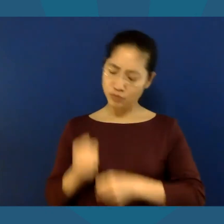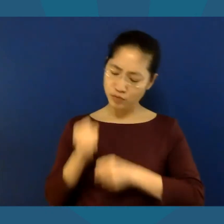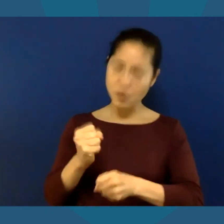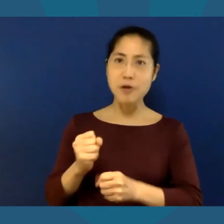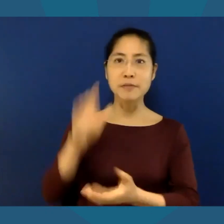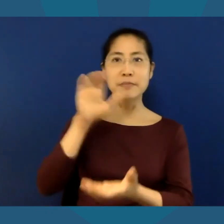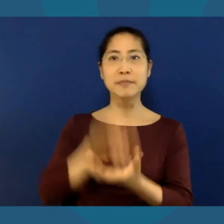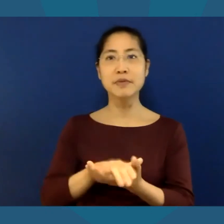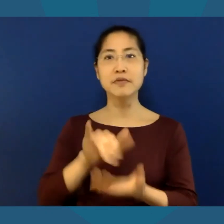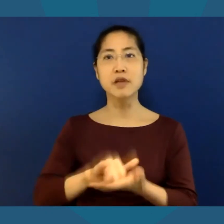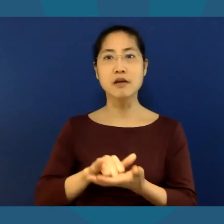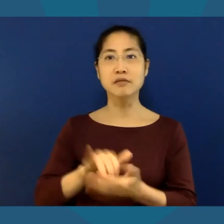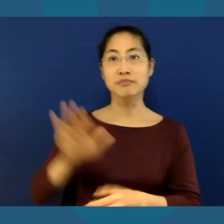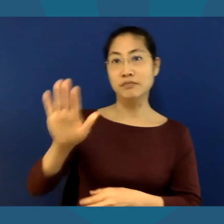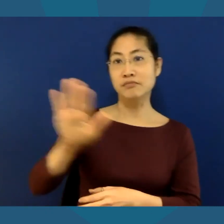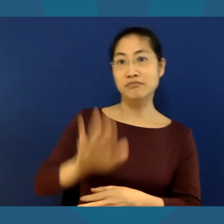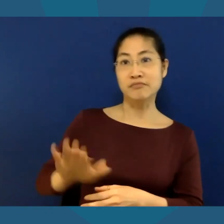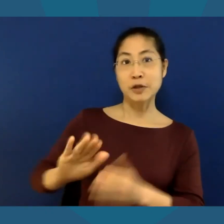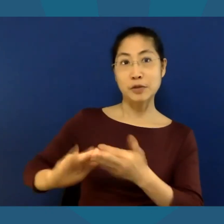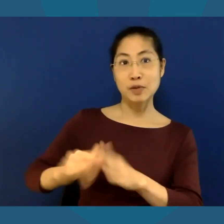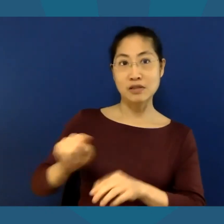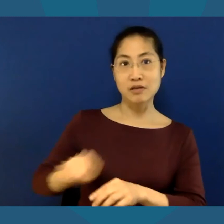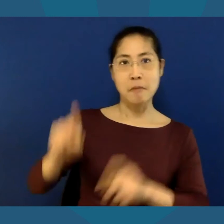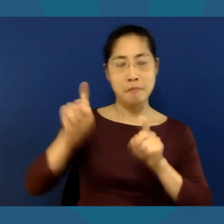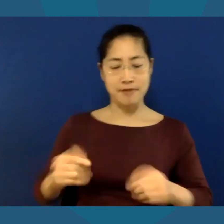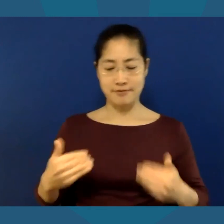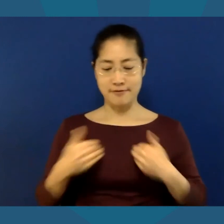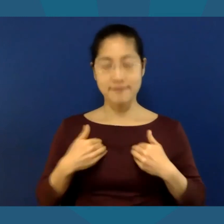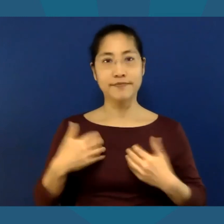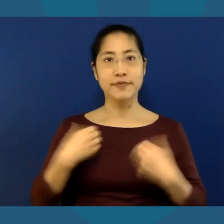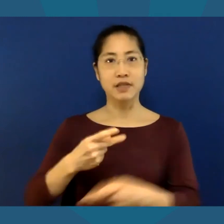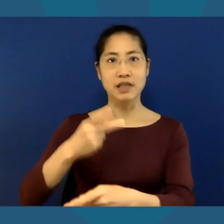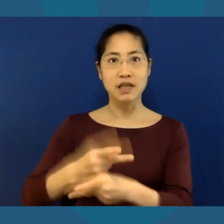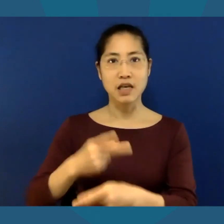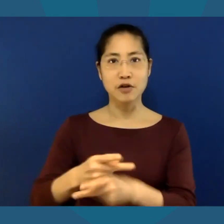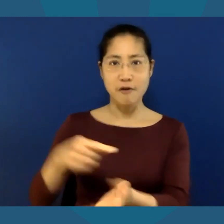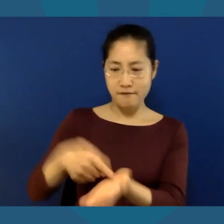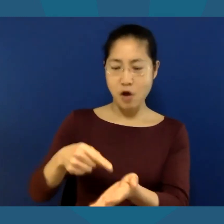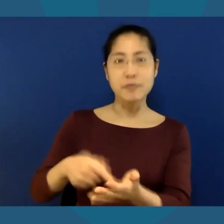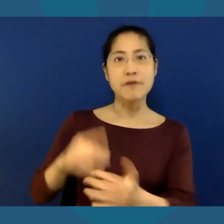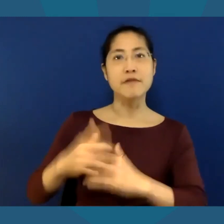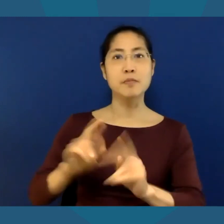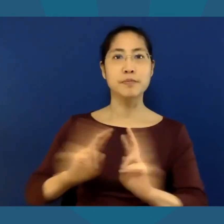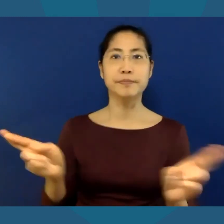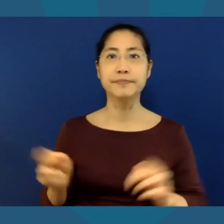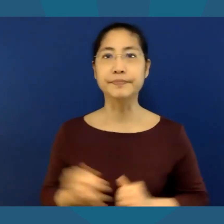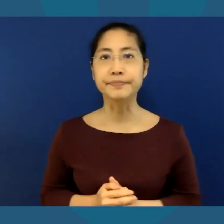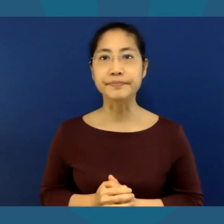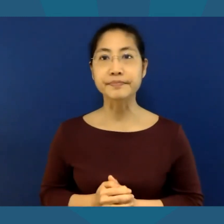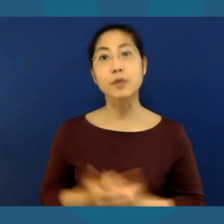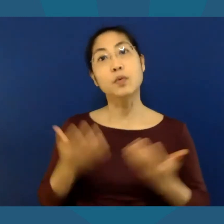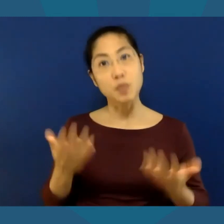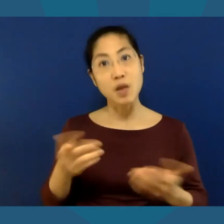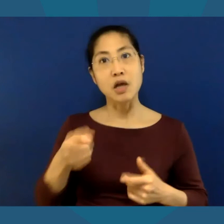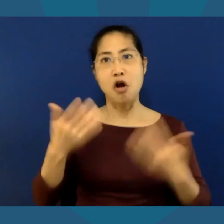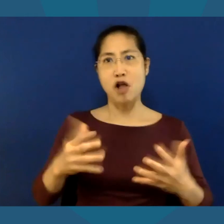TJ Shope strongly believes that rural communities must have health care that is affordable and